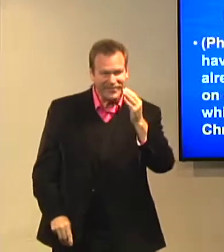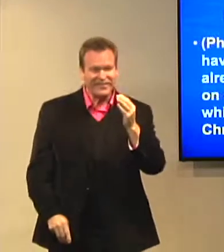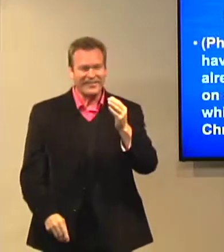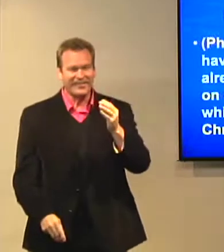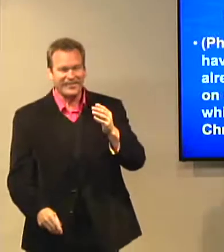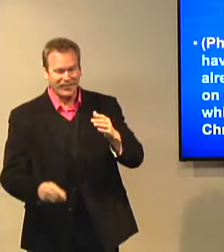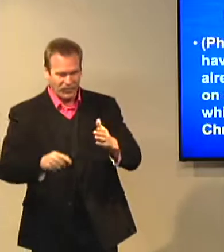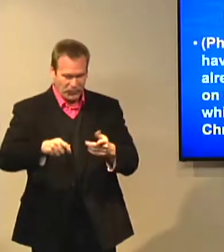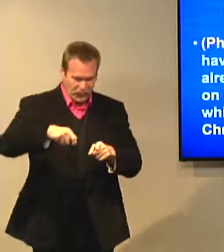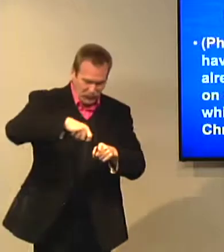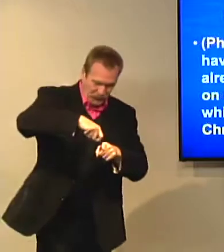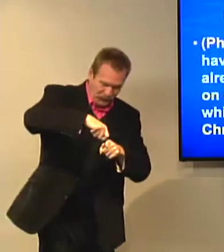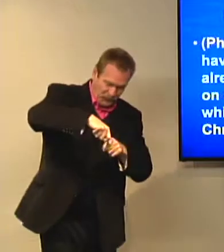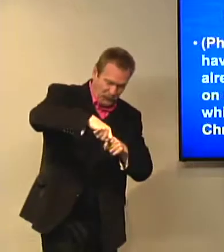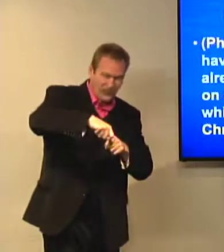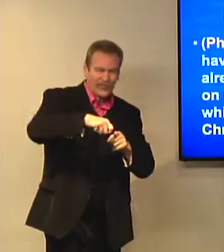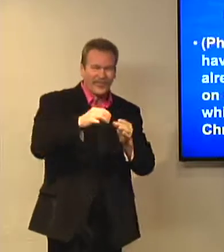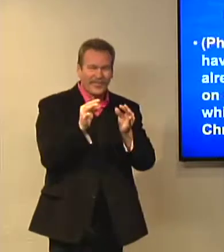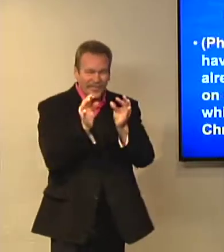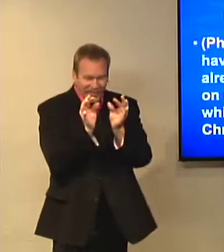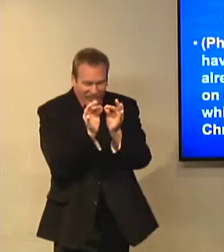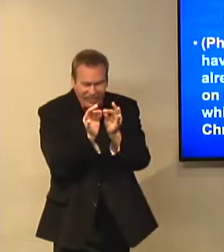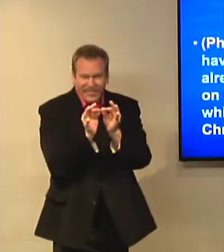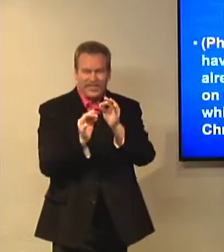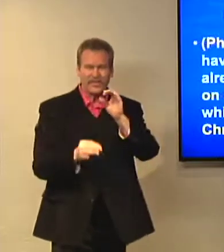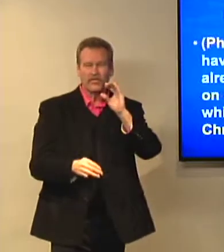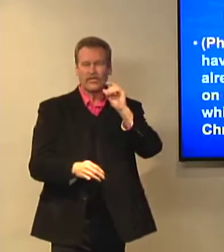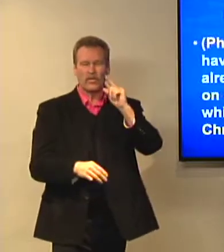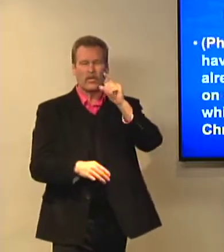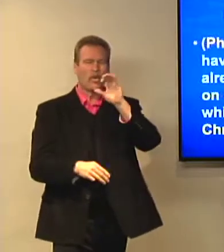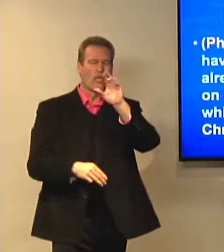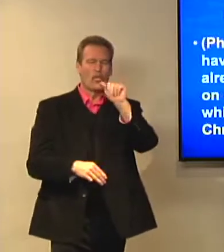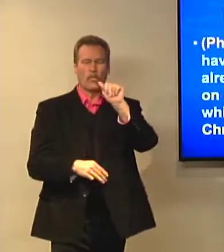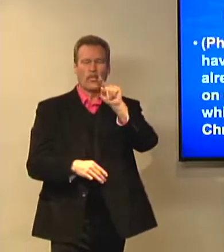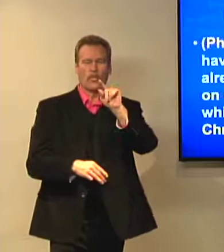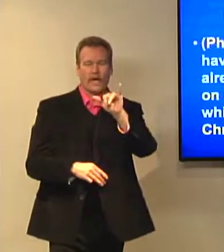a very, very close relationship, like glue, like super glue.